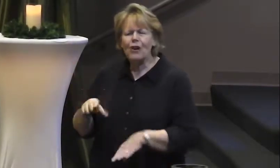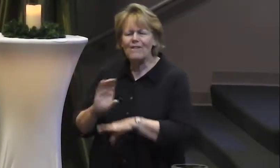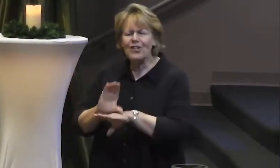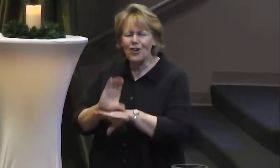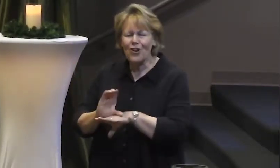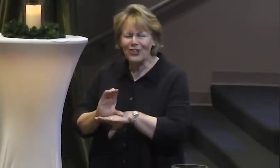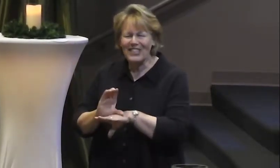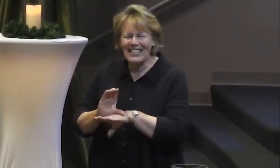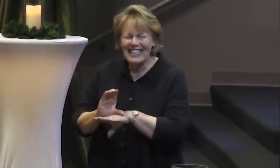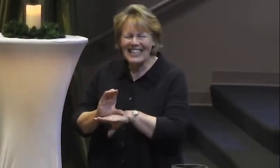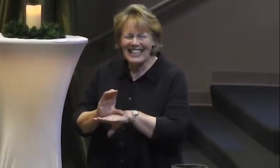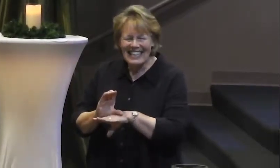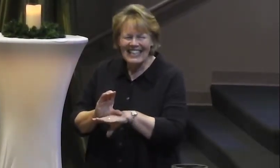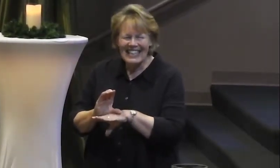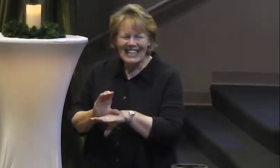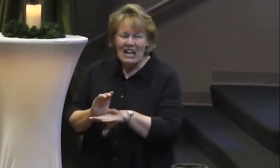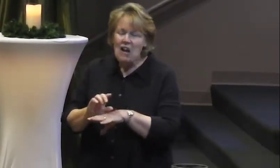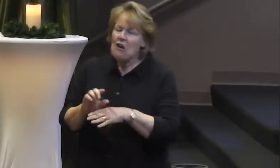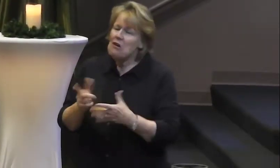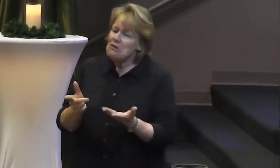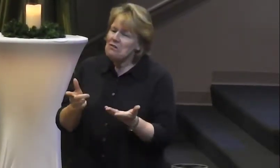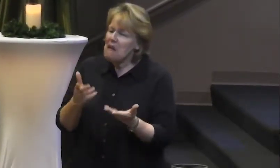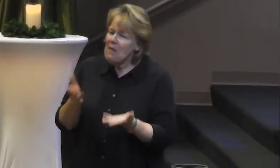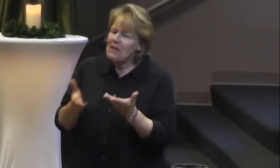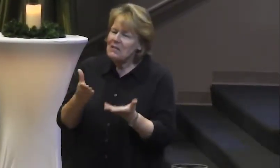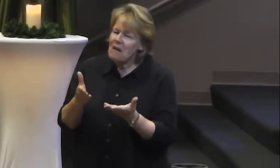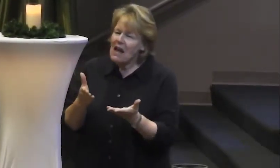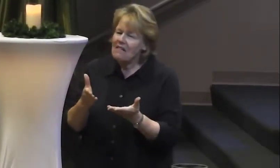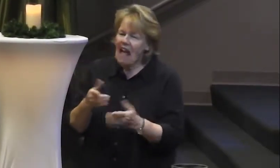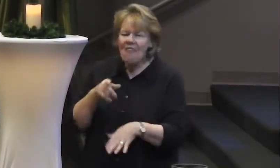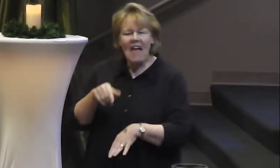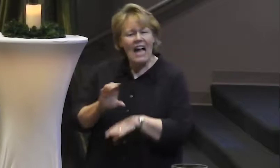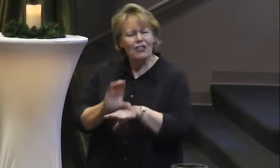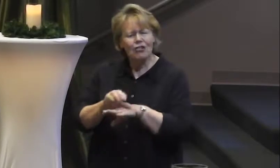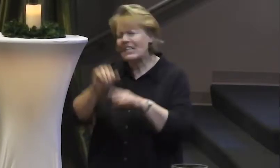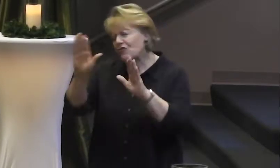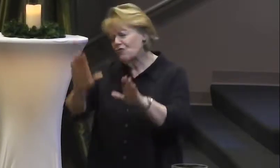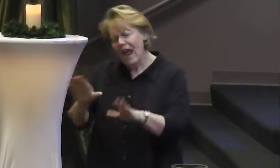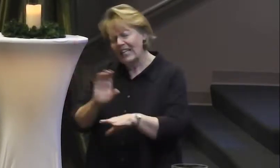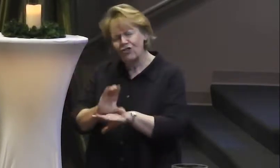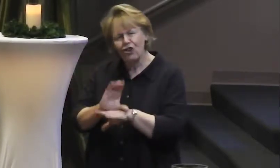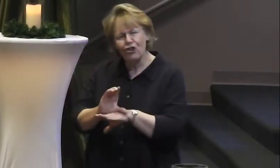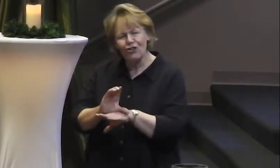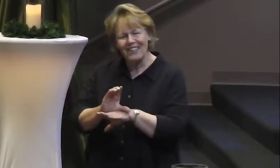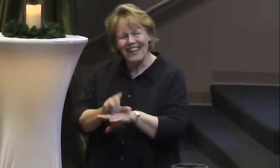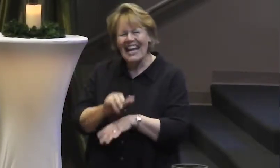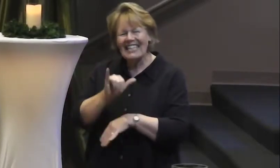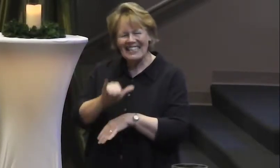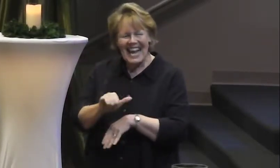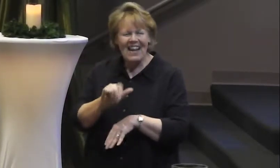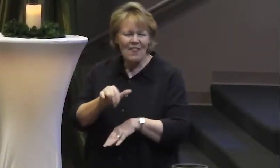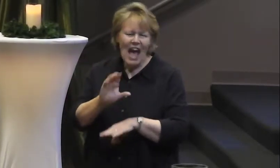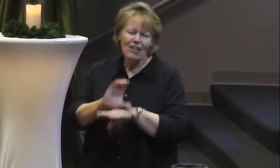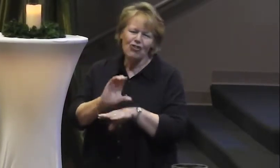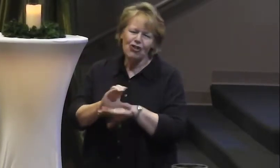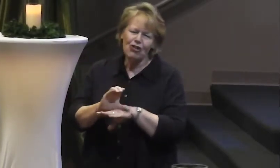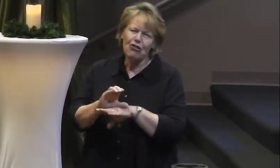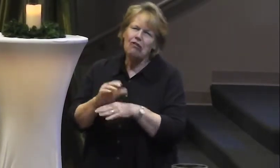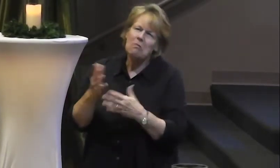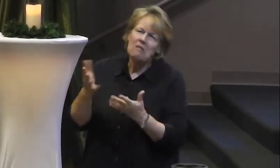Let's say he's been at the church. It's a great church. He's been at this church, let's just say 31 years and 5